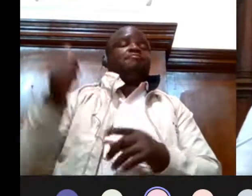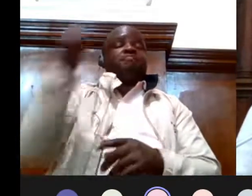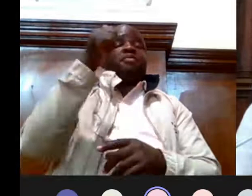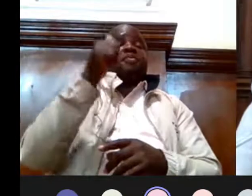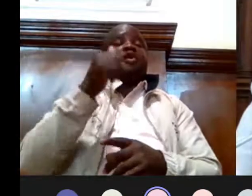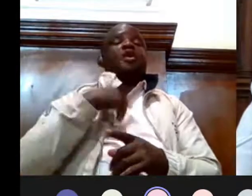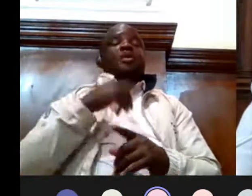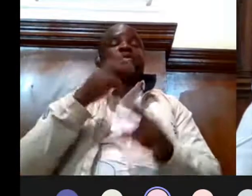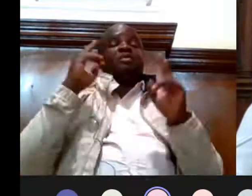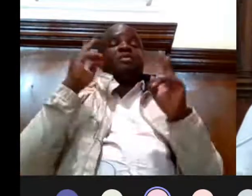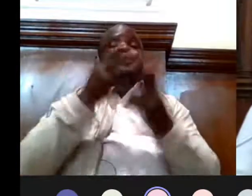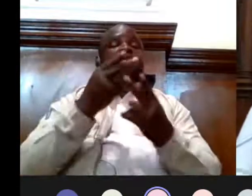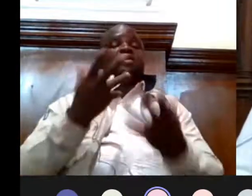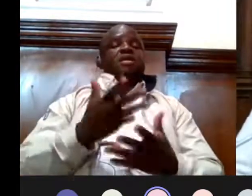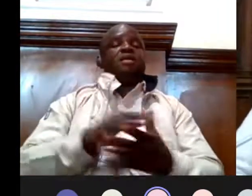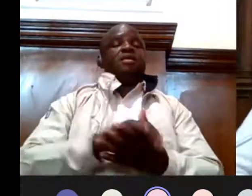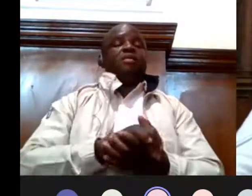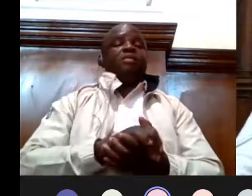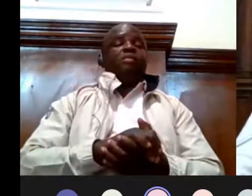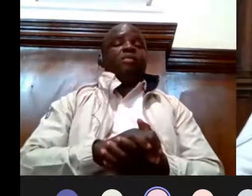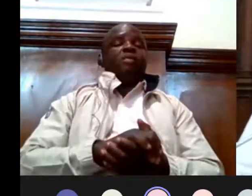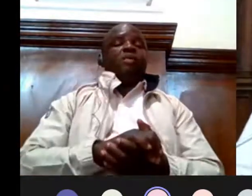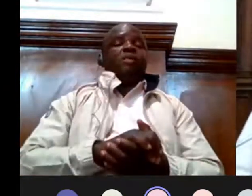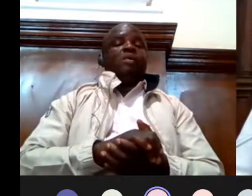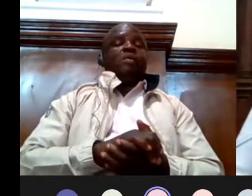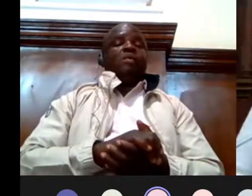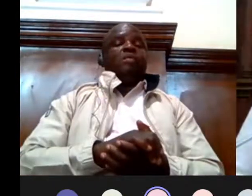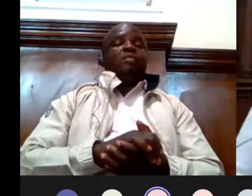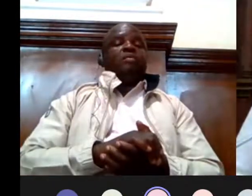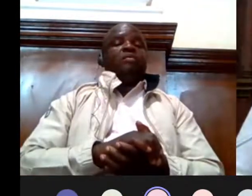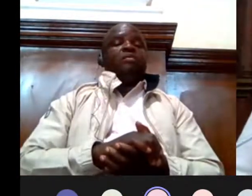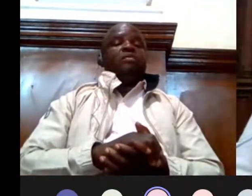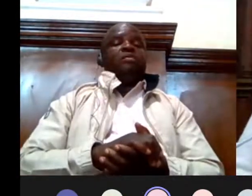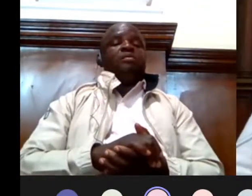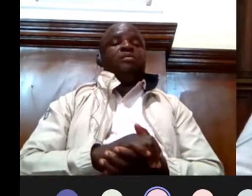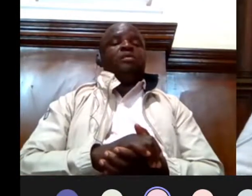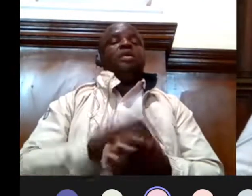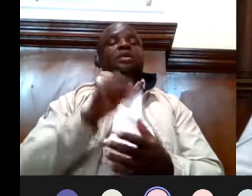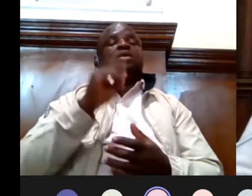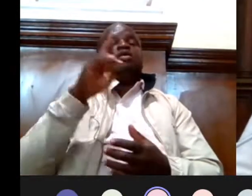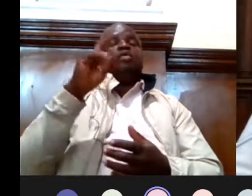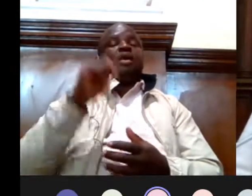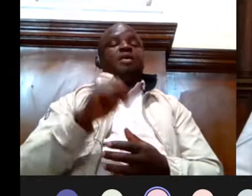Wilberforce University, IHU, in the United States.